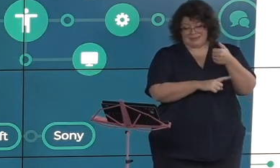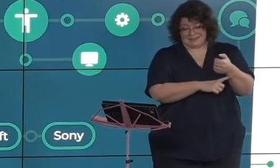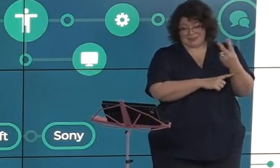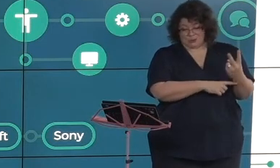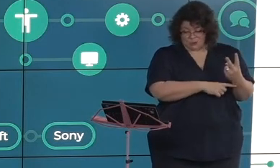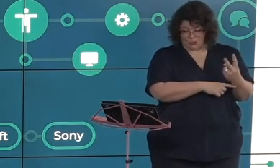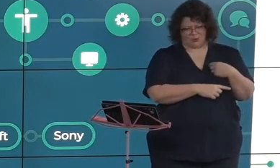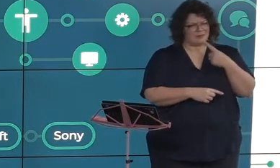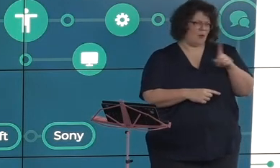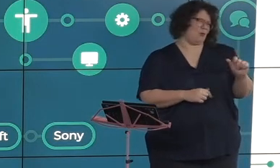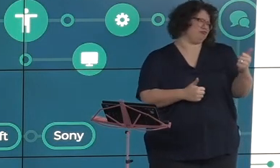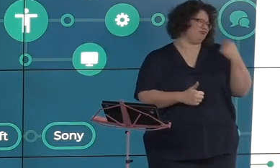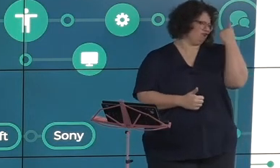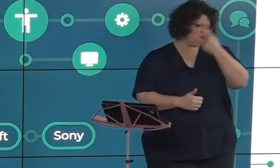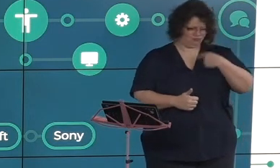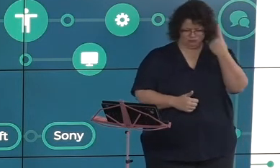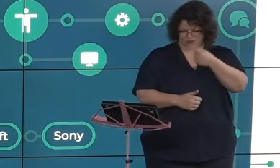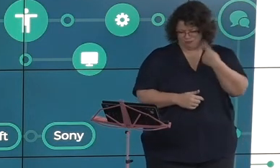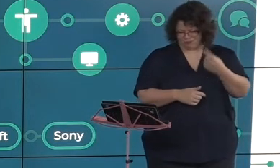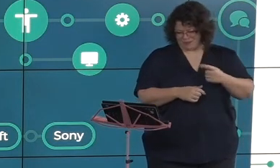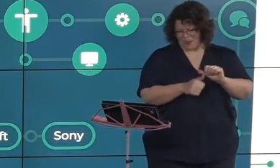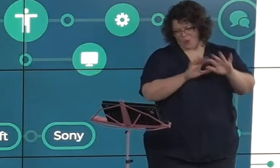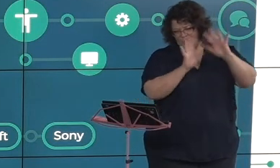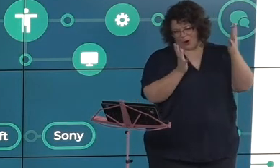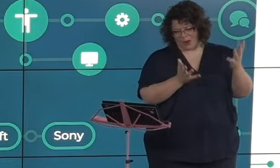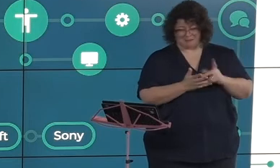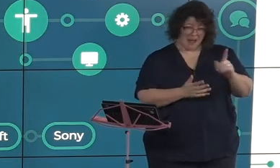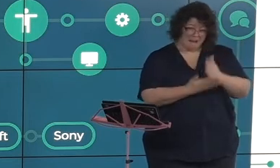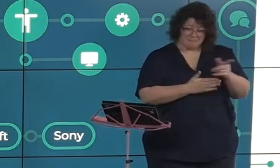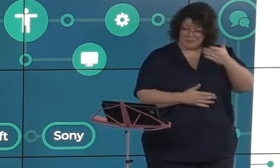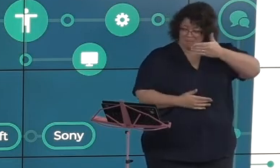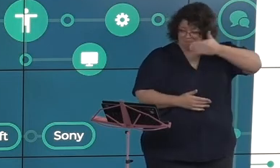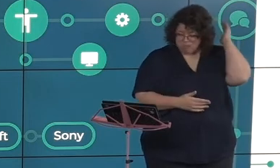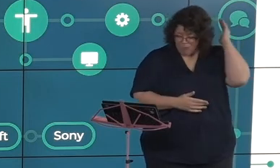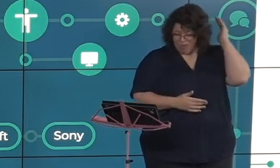But what I am sorry that I hid it. And I think since